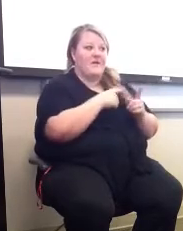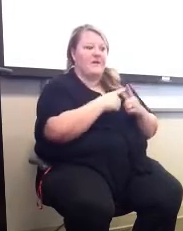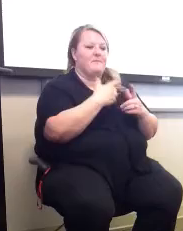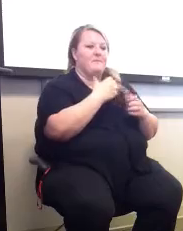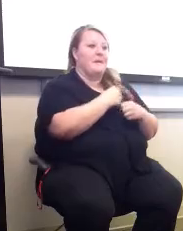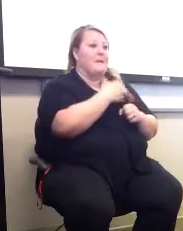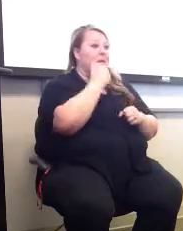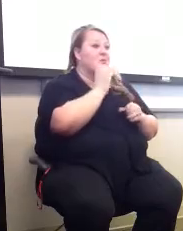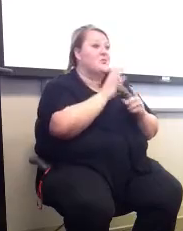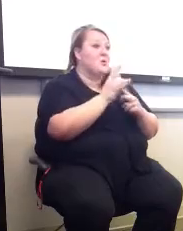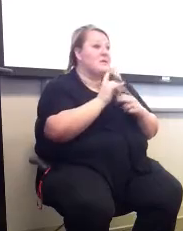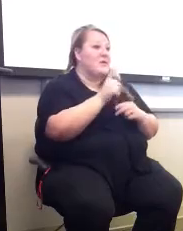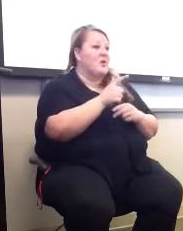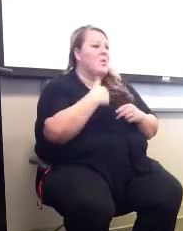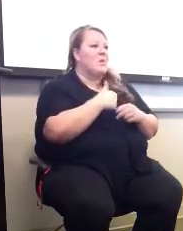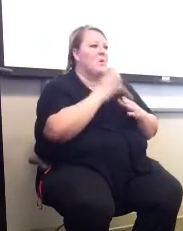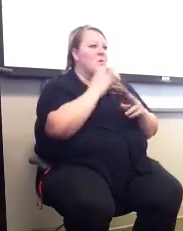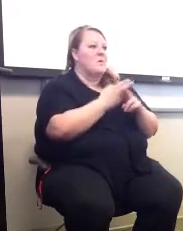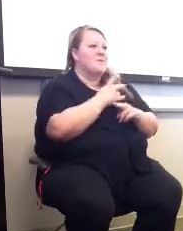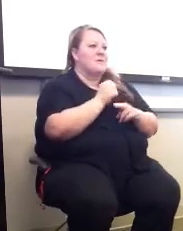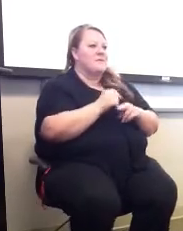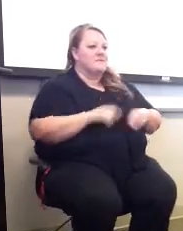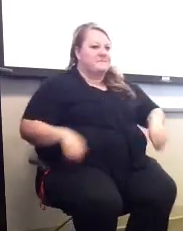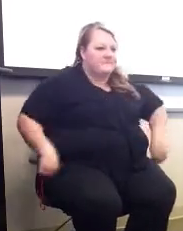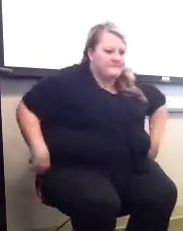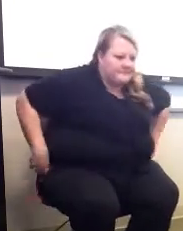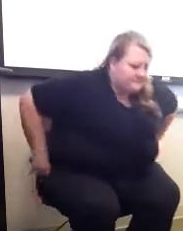choice, that's when we want to use it.